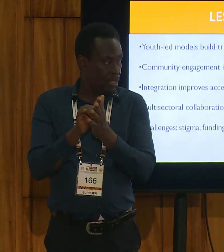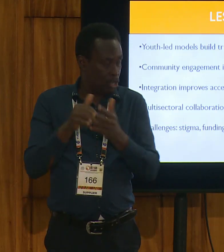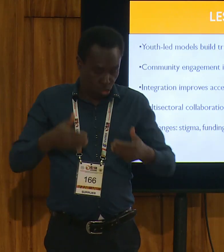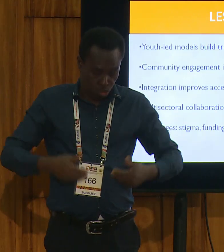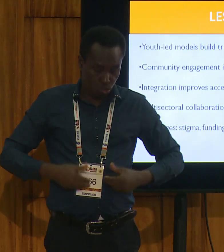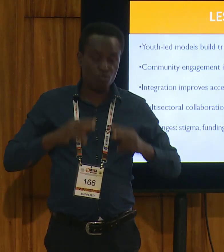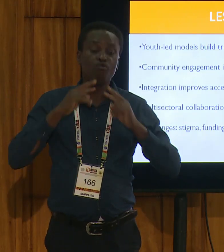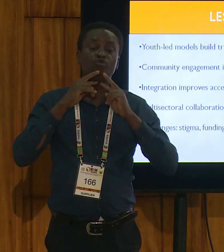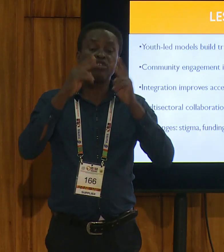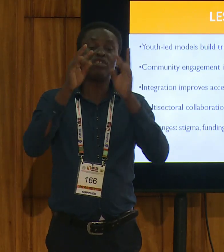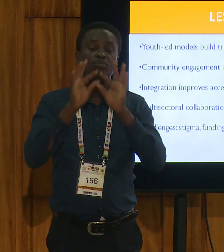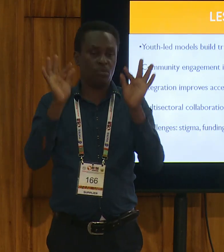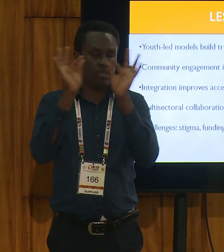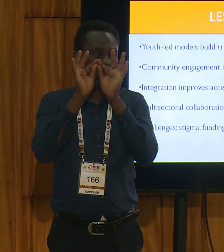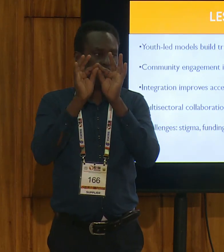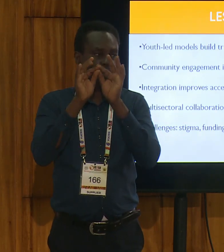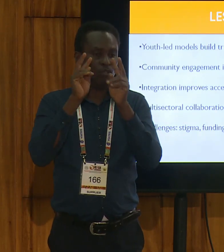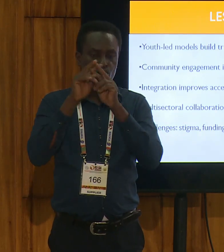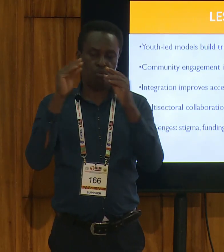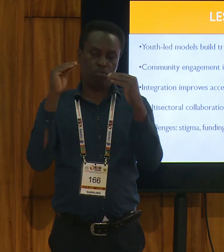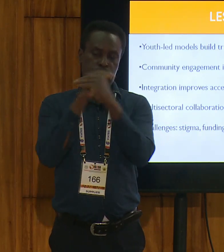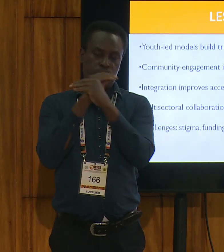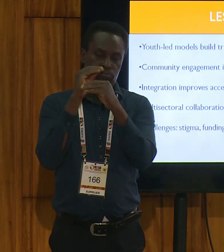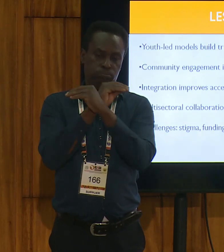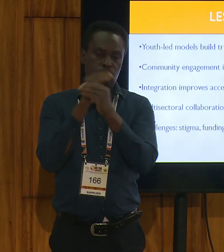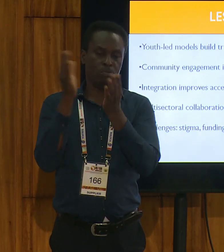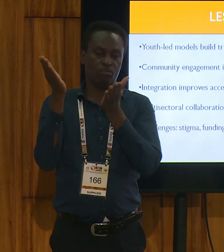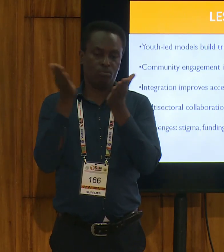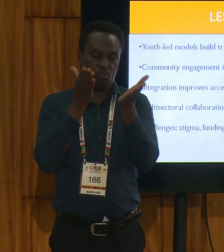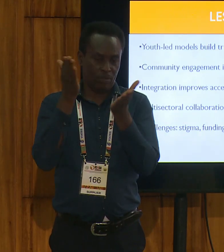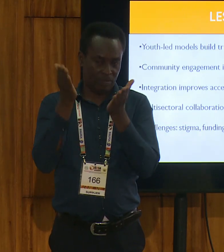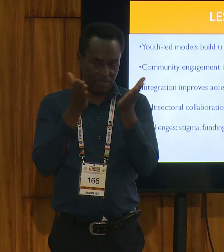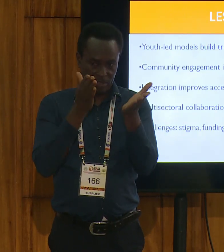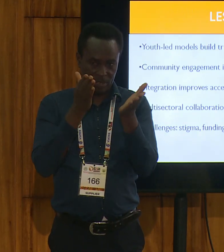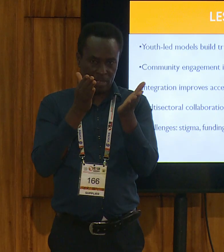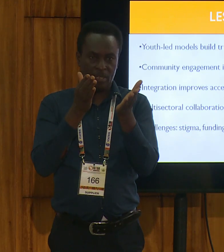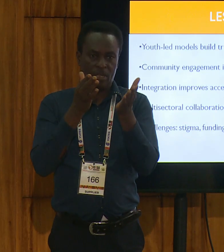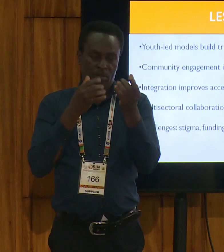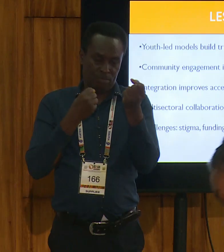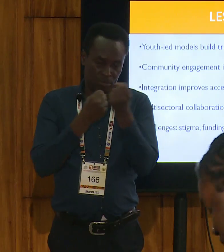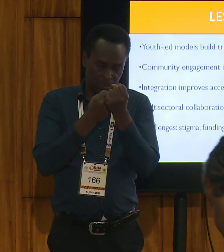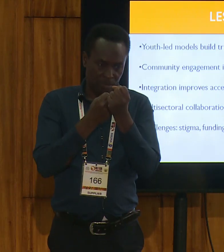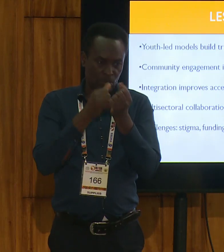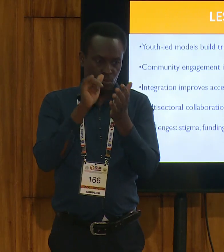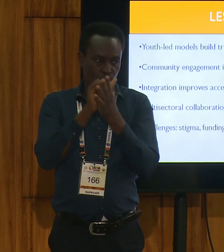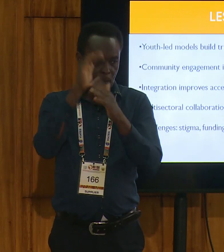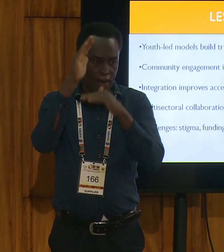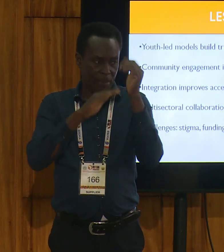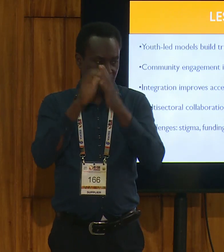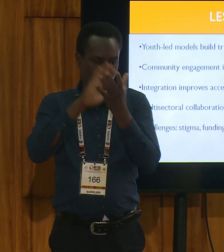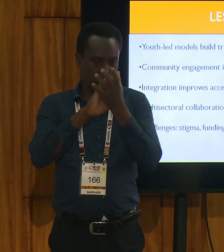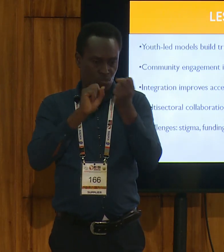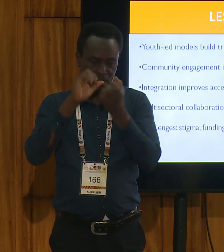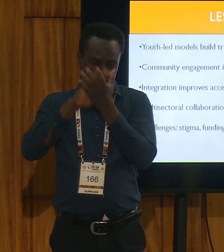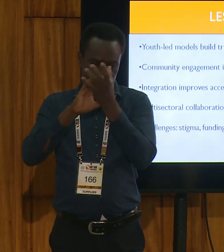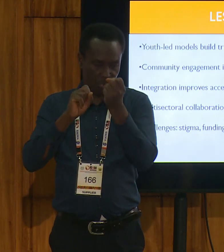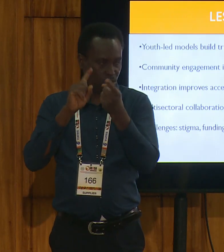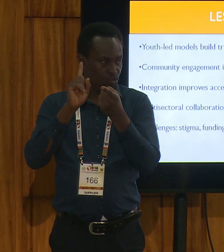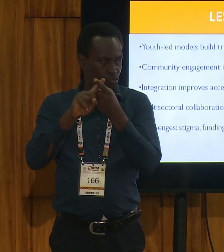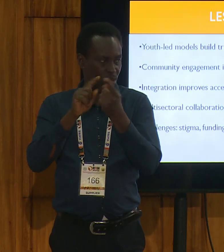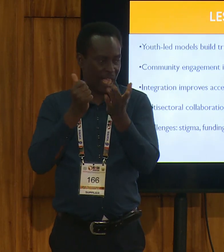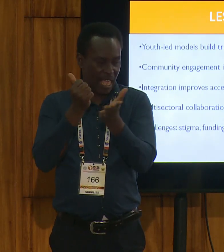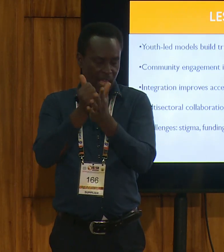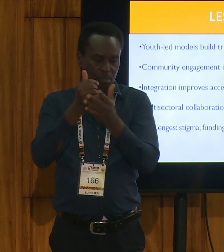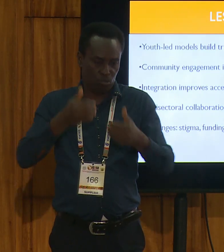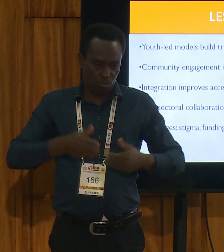voices matter, and so peer support service providers build trust to reach boys and girls effectively. We